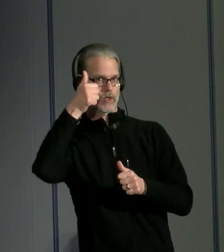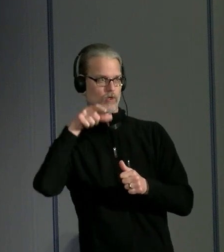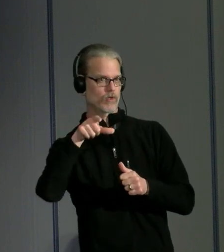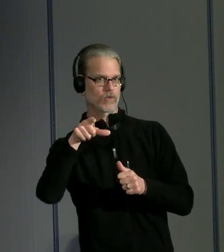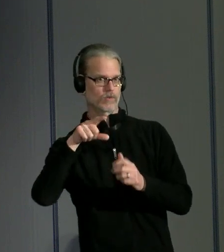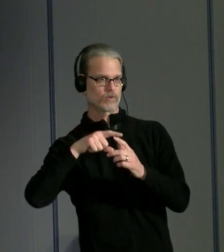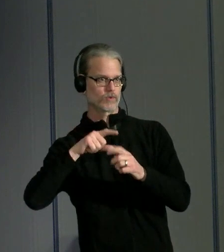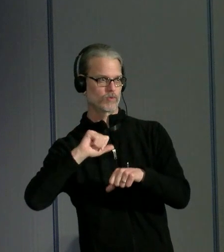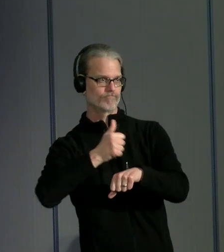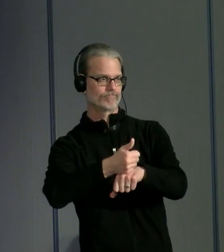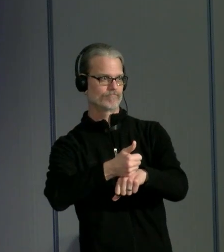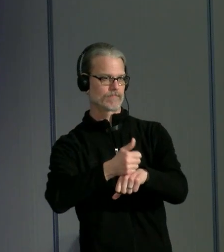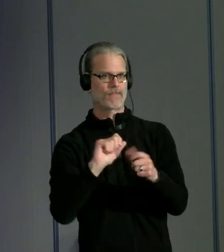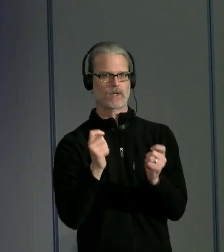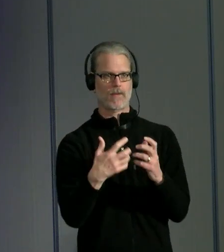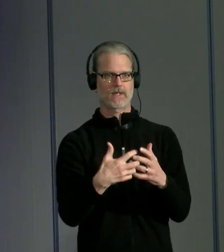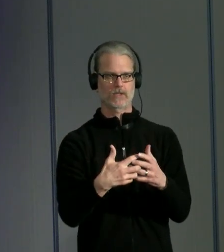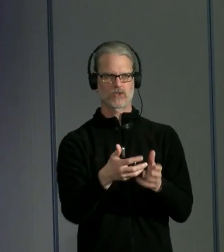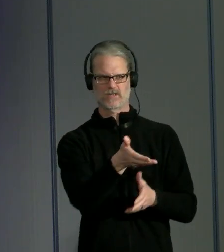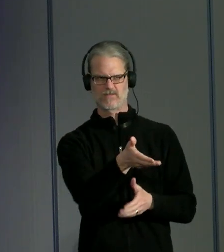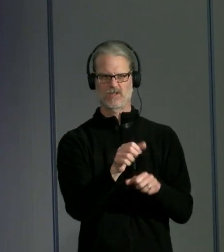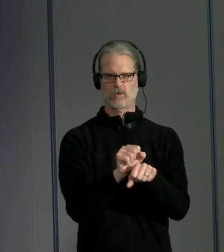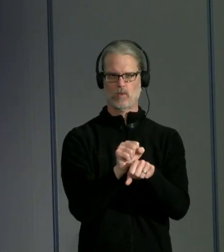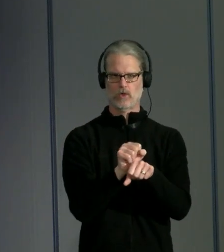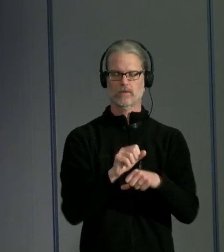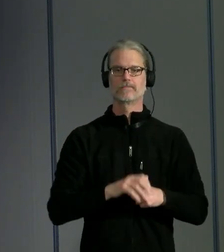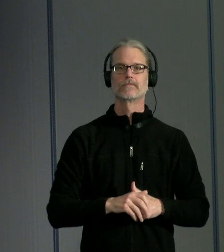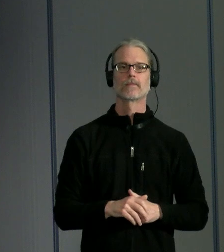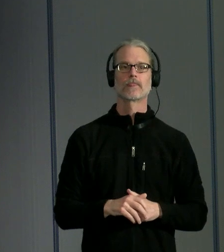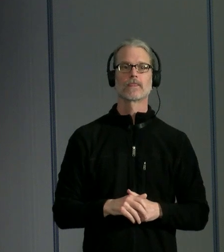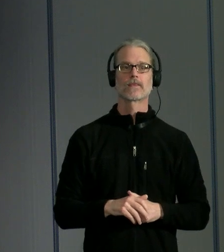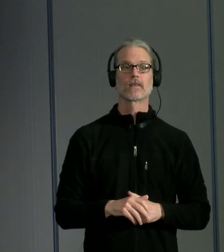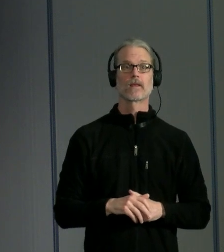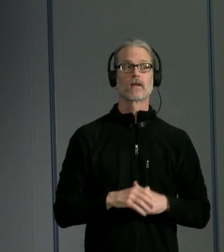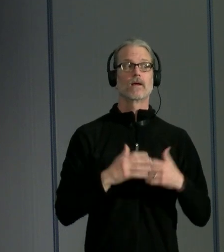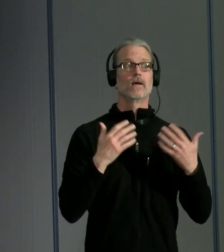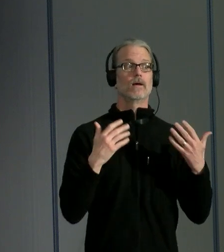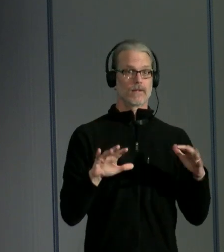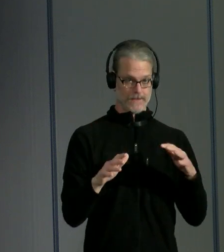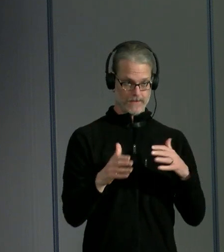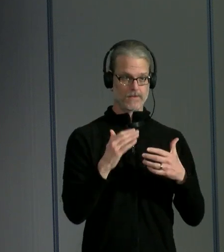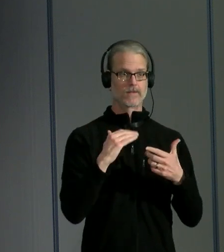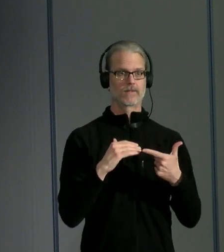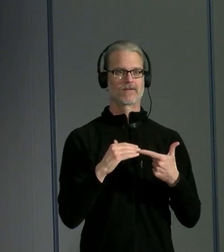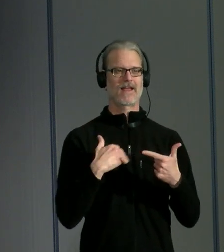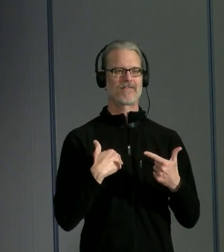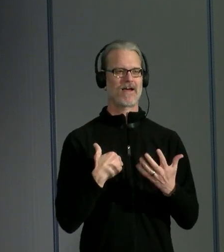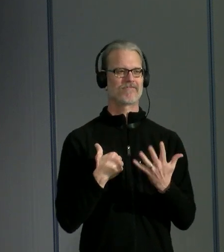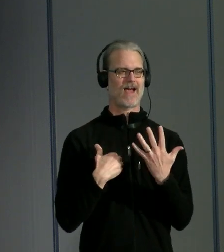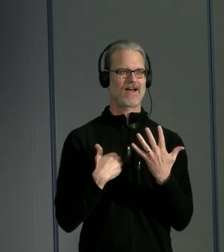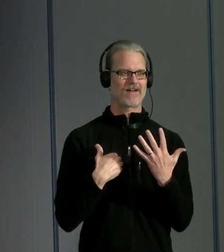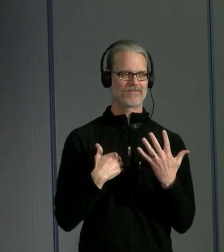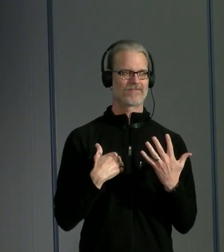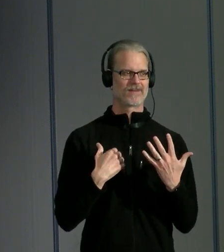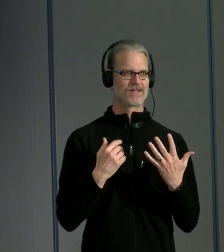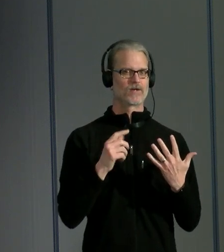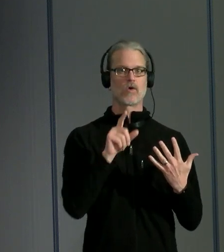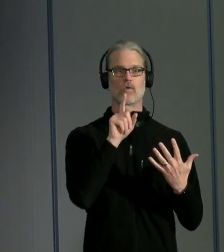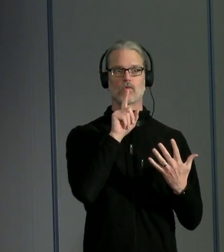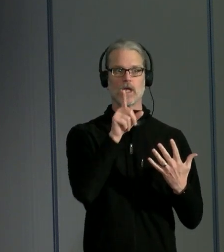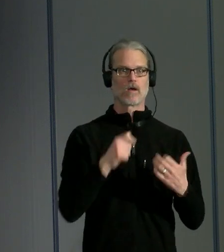reasonable accommodations in the workplace. Then we're going to get into 5